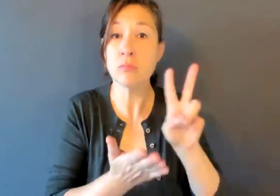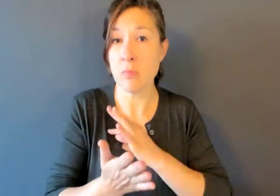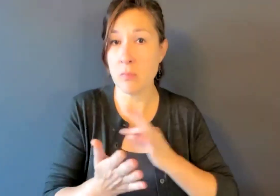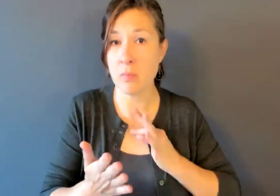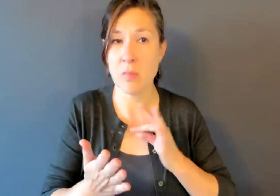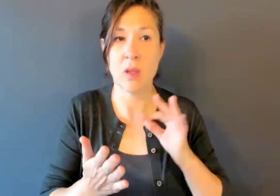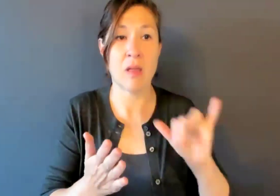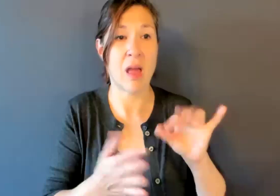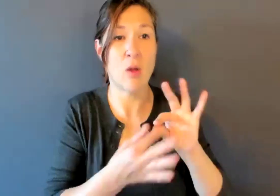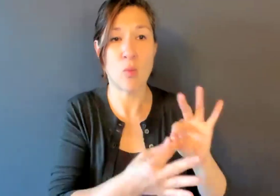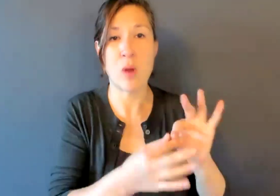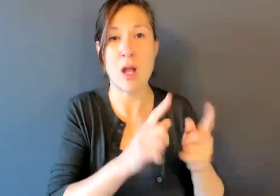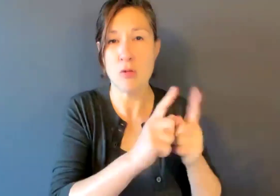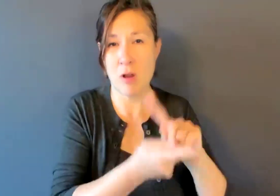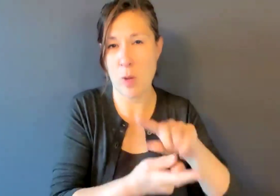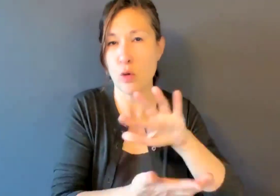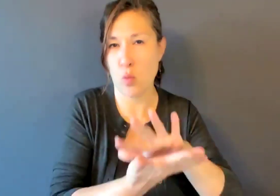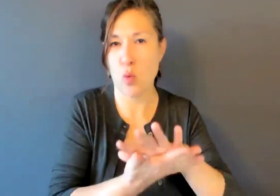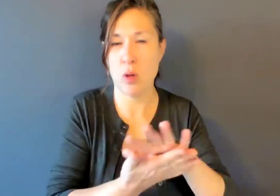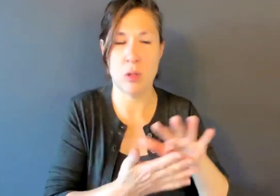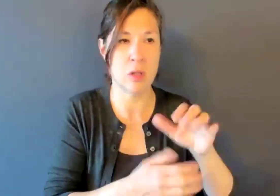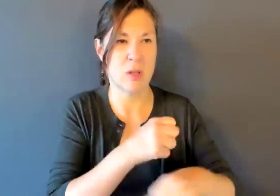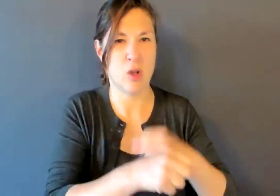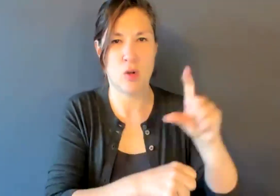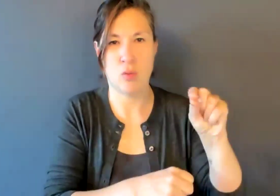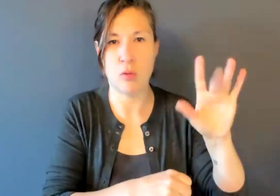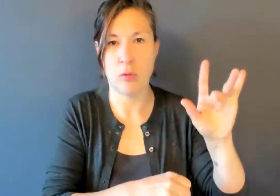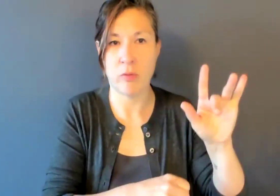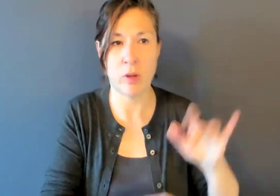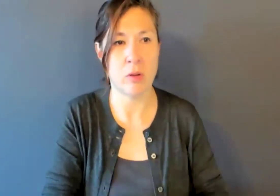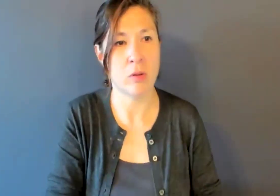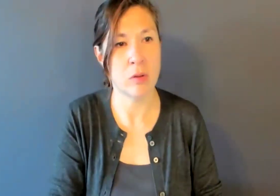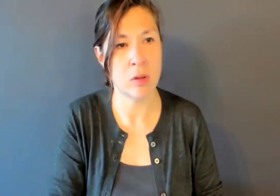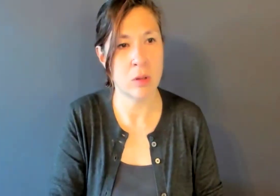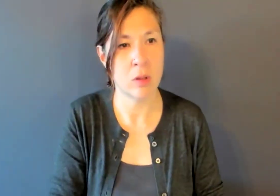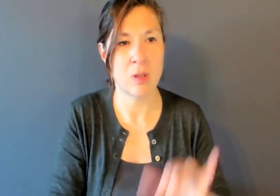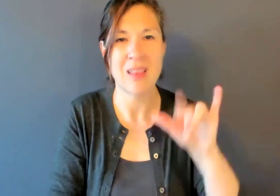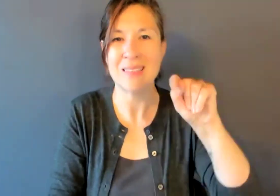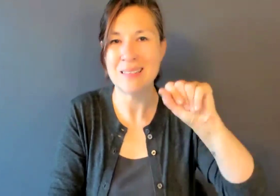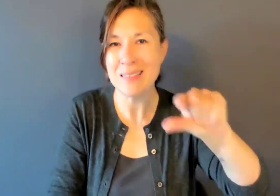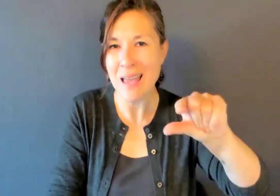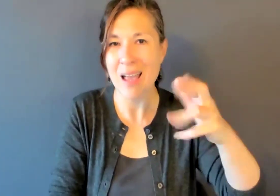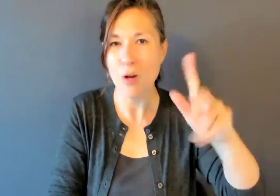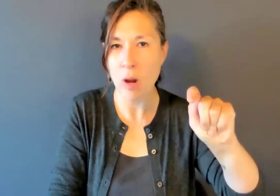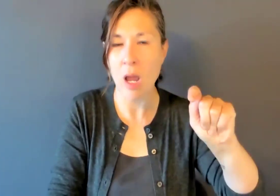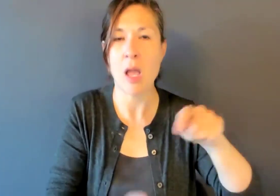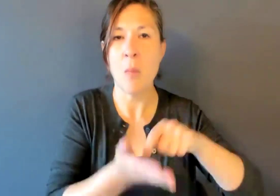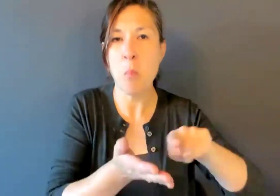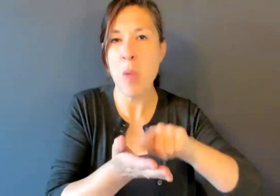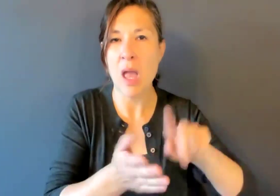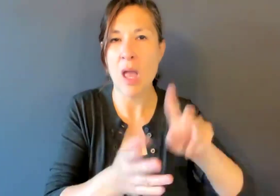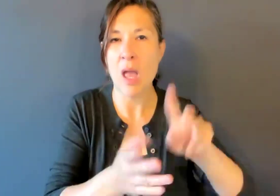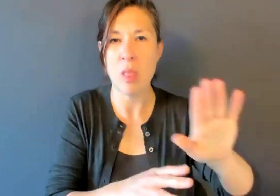transformation schools for 2025. The TAG grant is used to pay stipends at the school level for